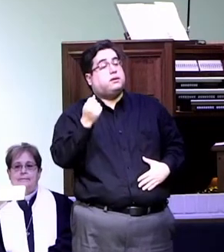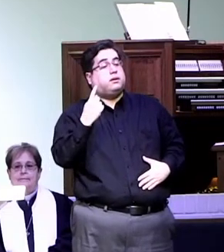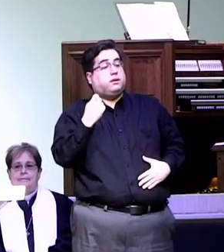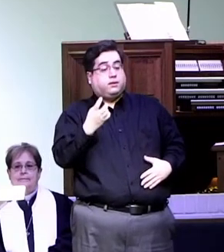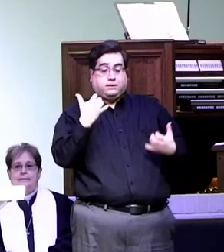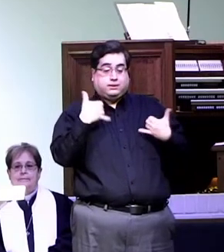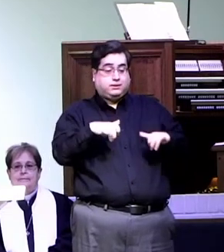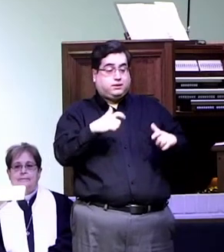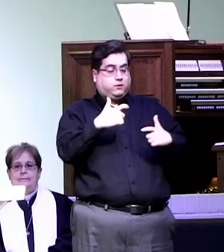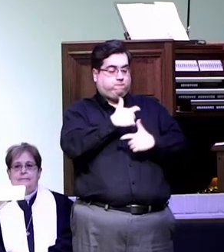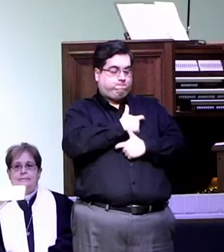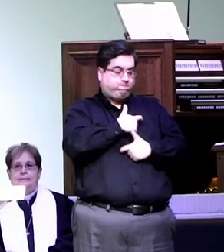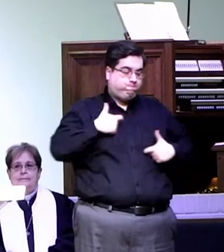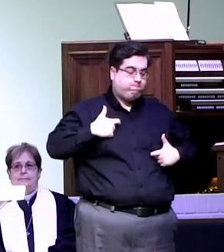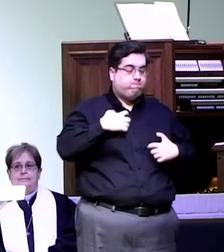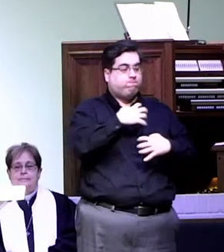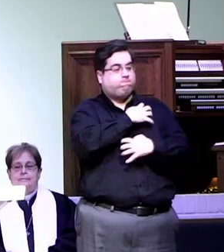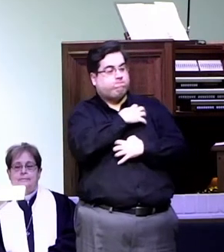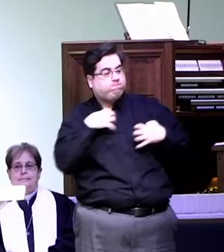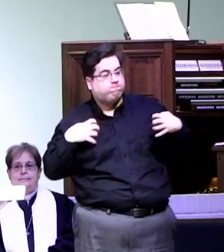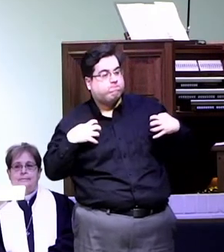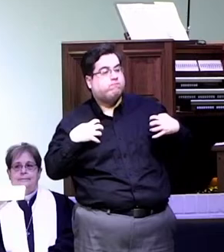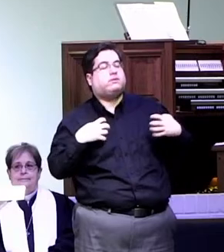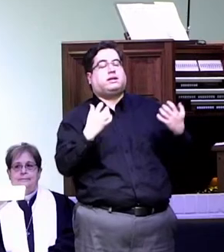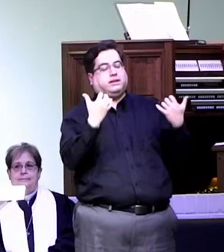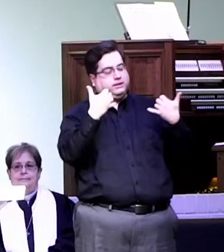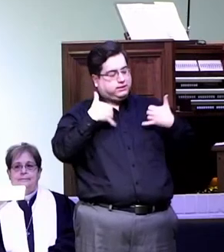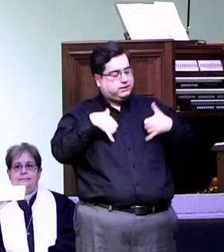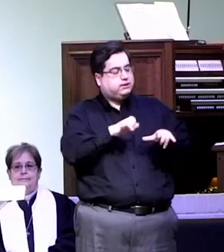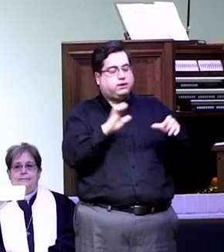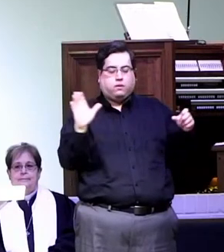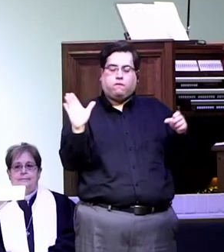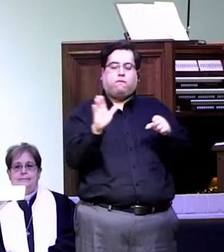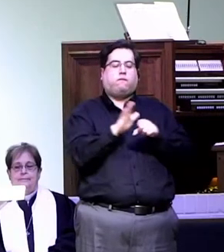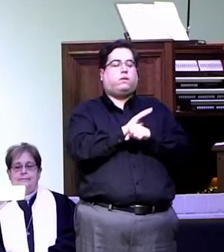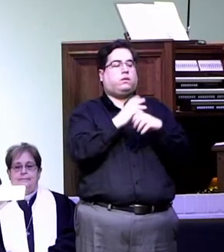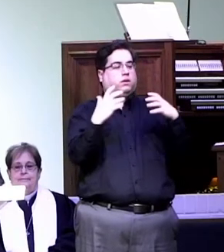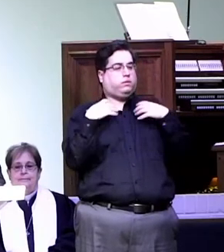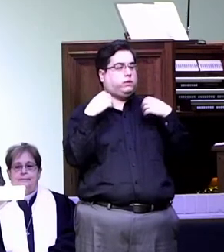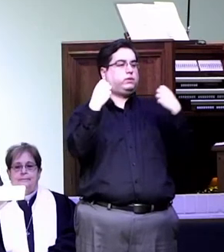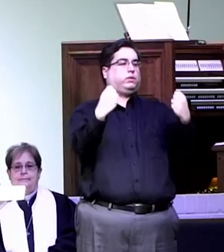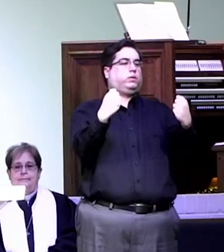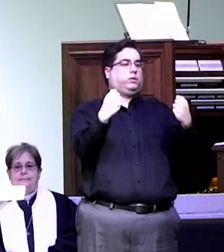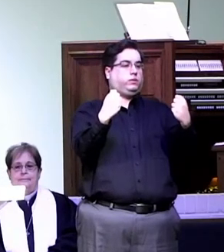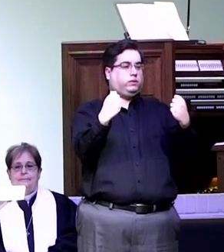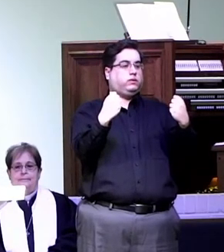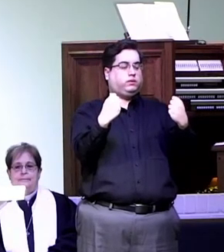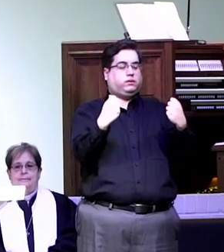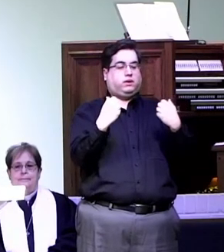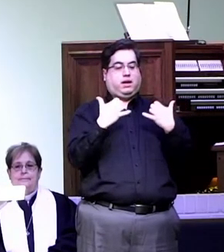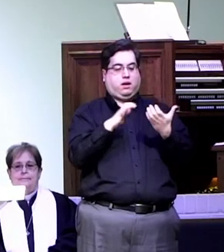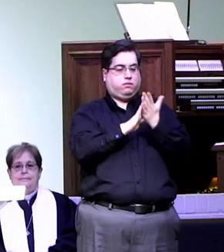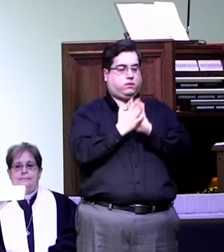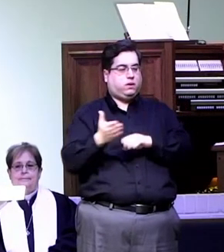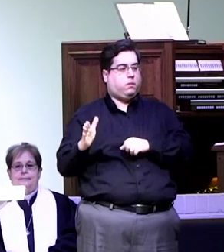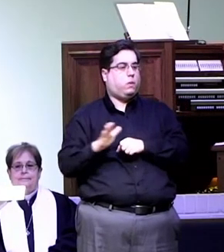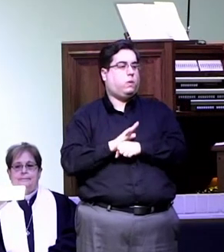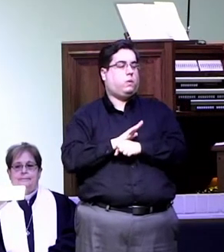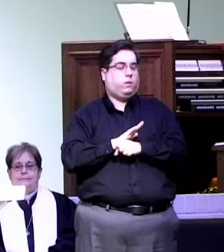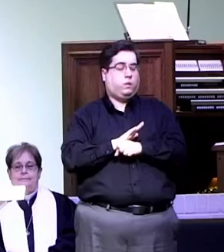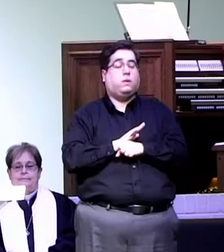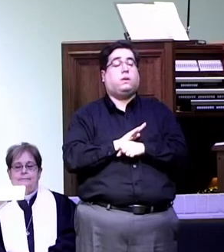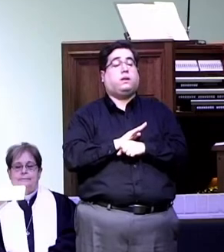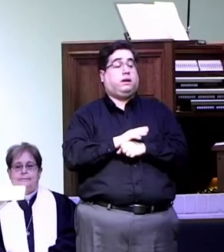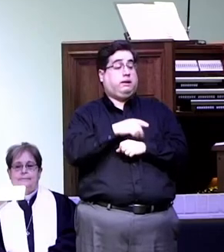marked with wounds, is fully restored and made whole again.